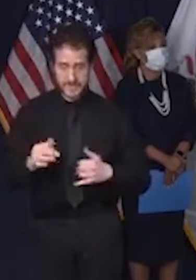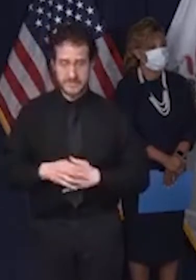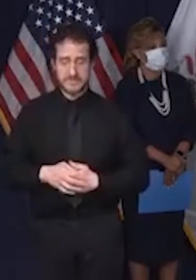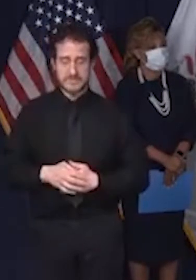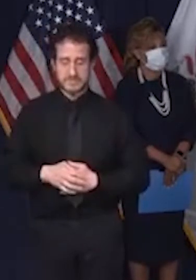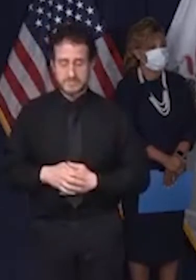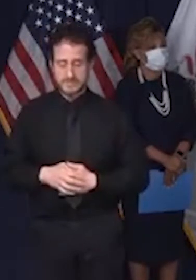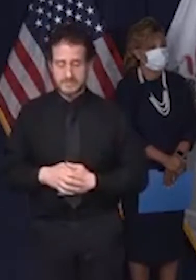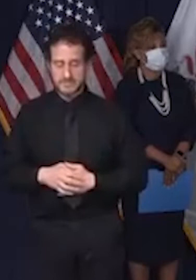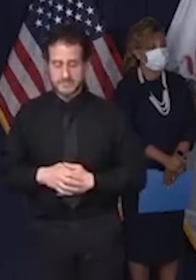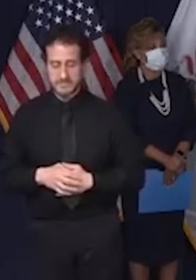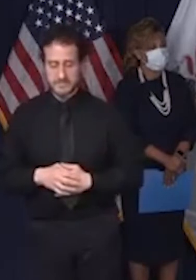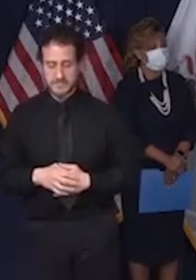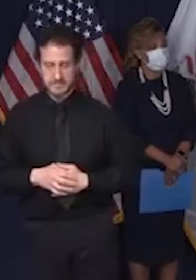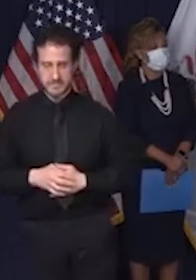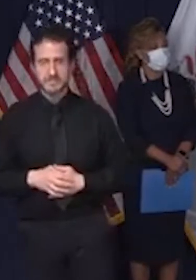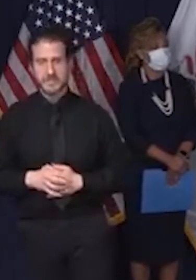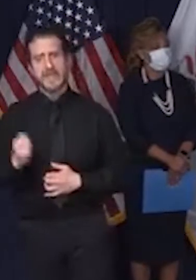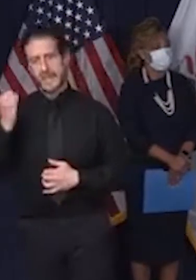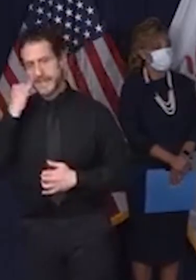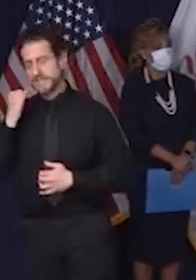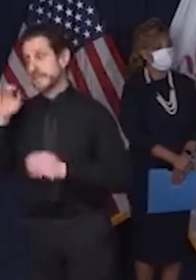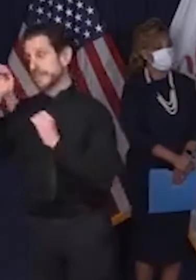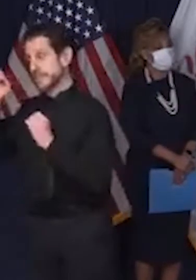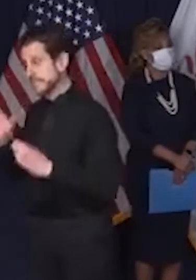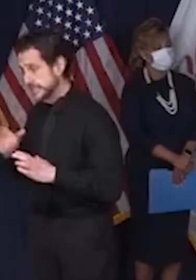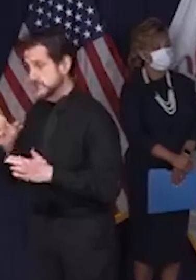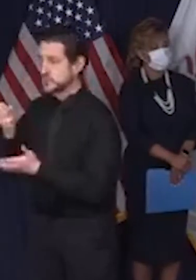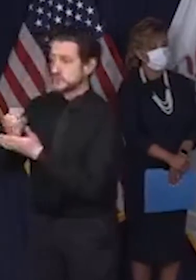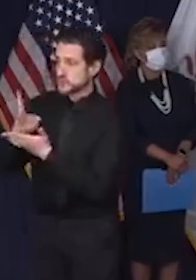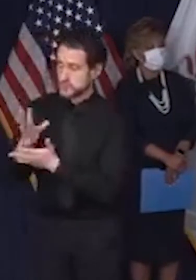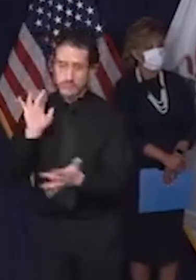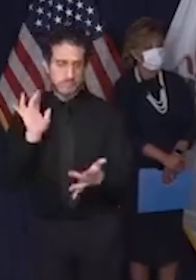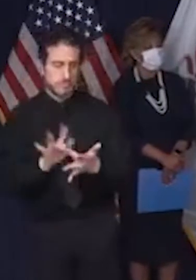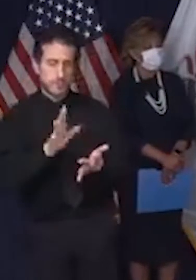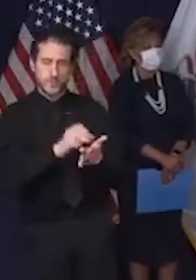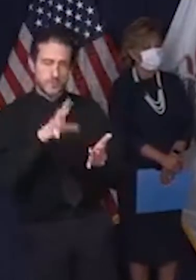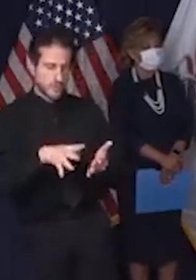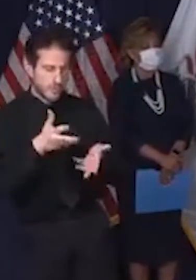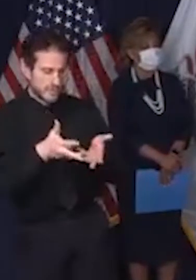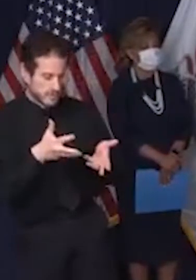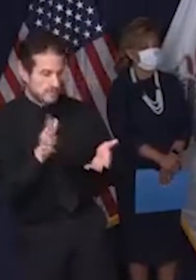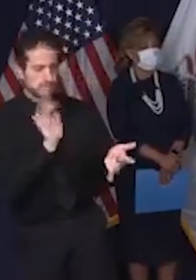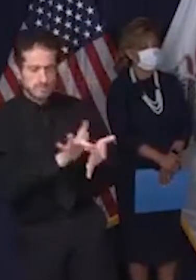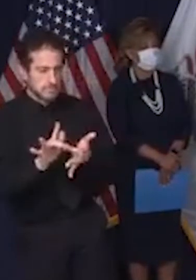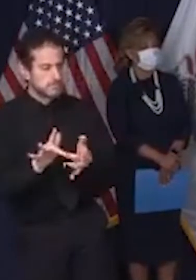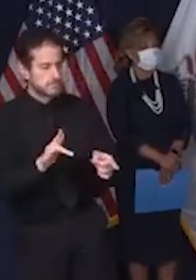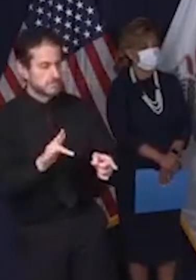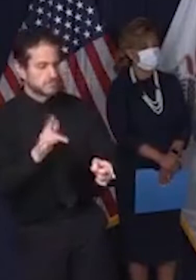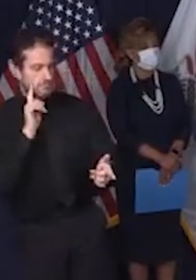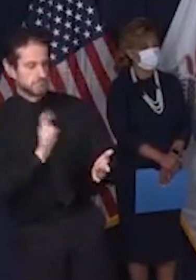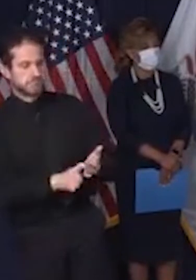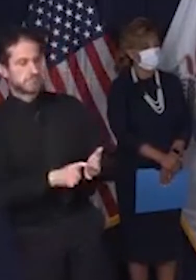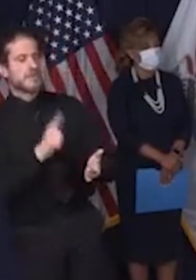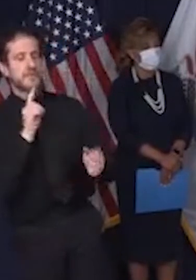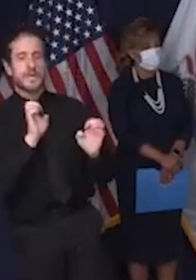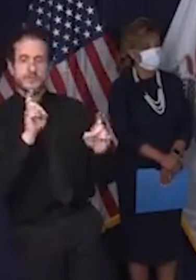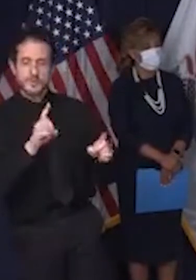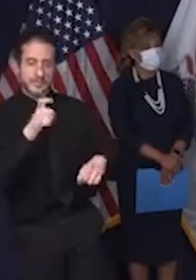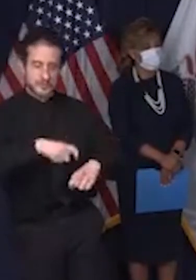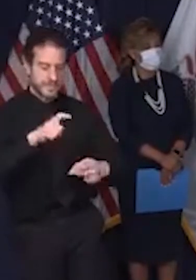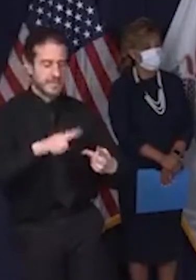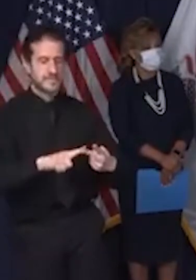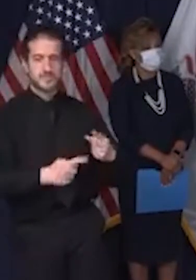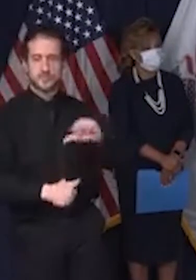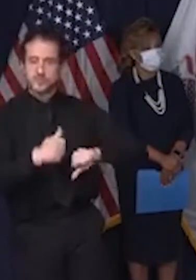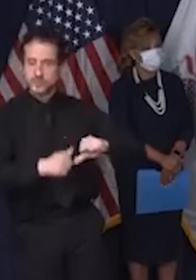And this regular engagement helps teachers gauge their students' needs, their academic, social, emotional, and technological